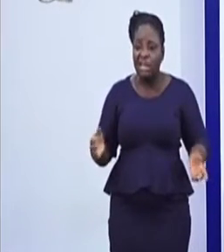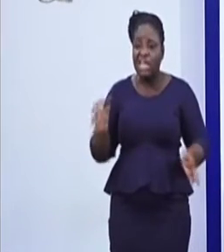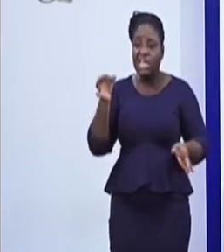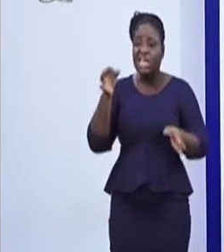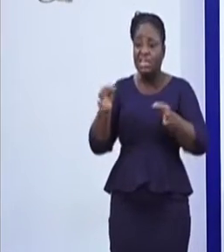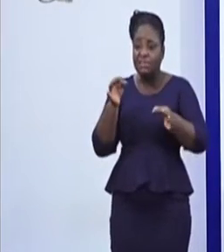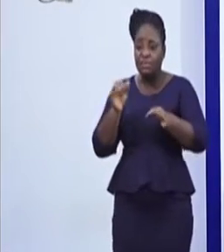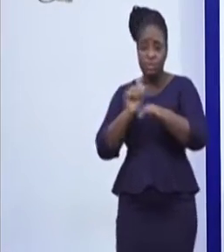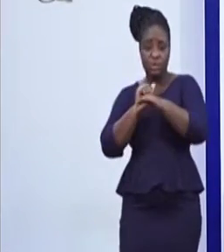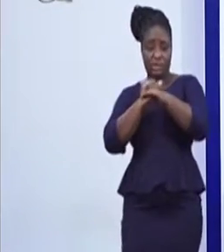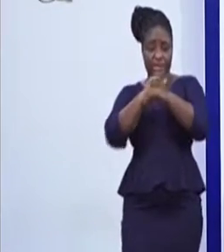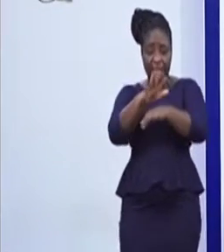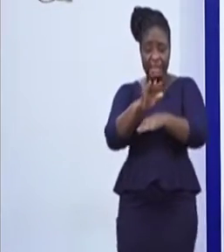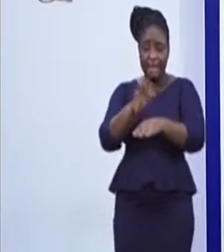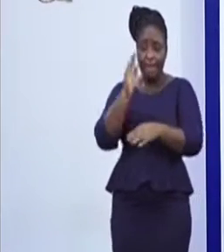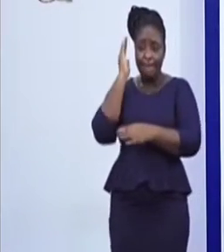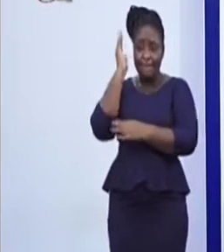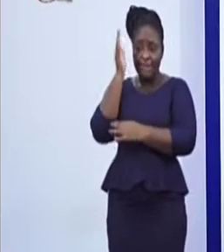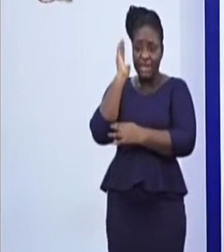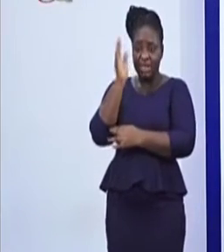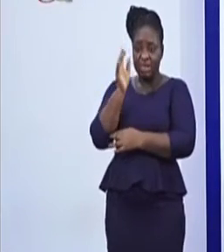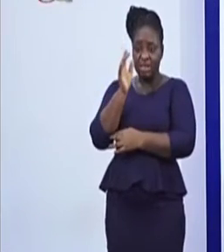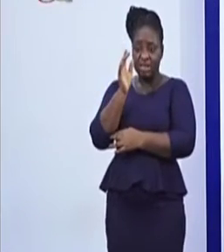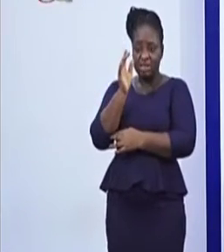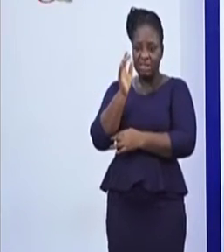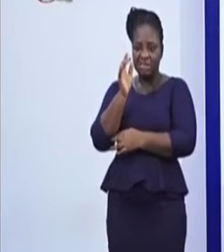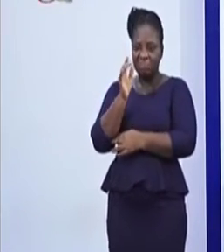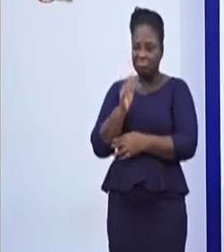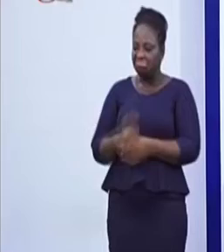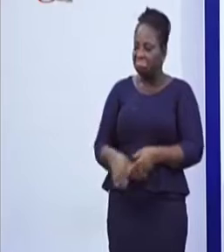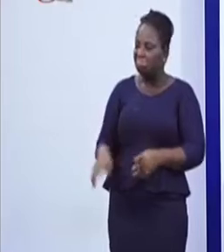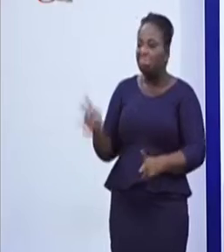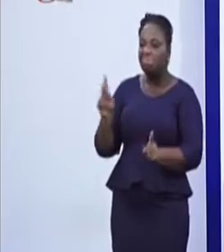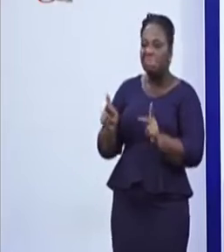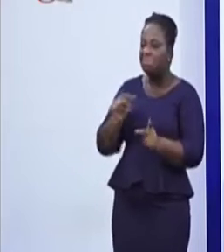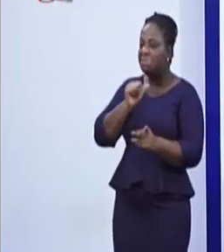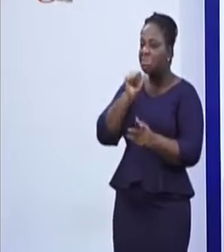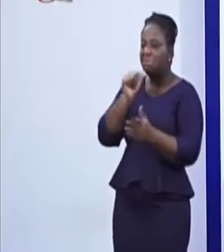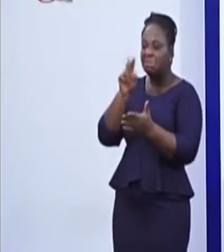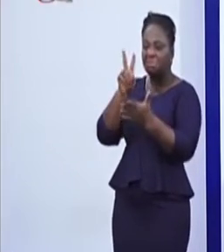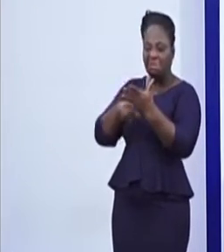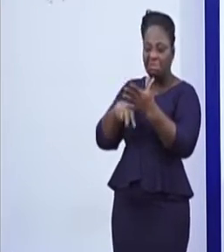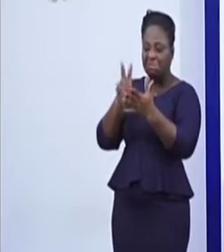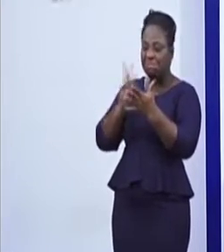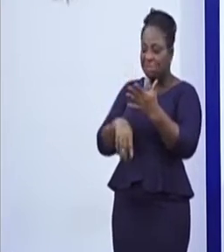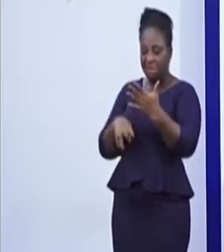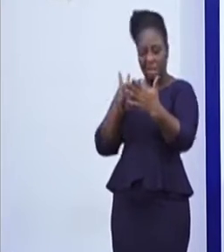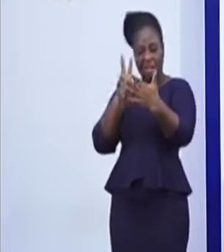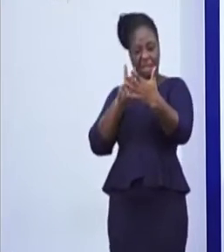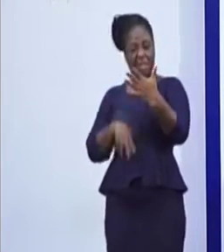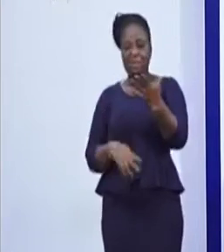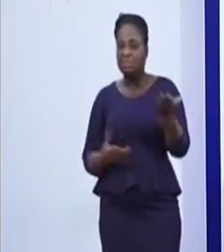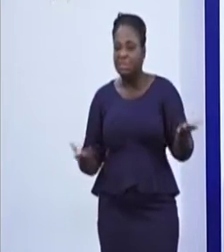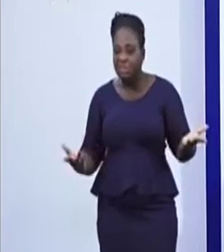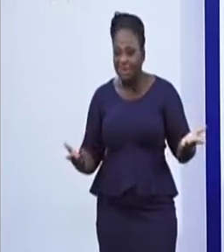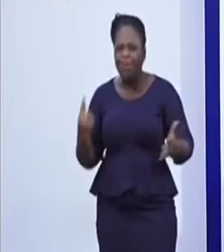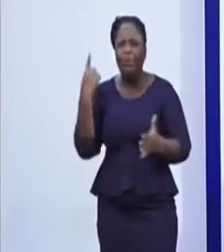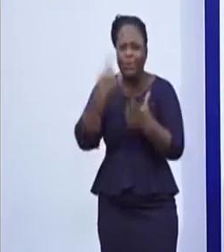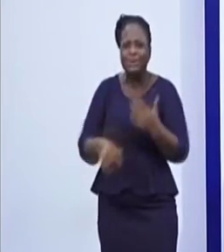you are attesting to it. The worst is people who don't even read what they are forwarding. What is the